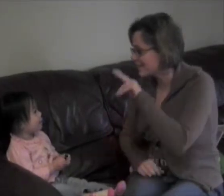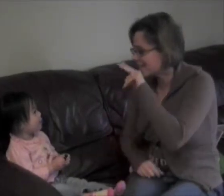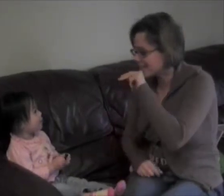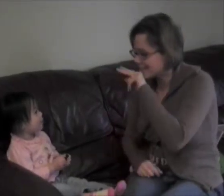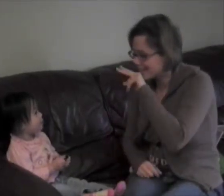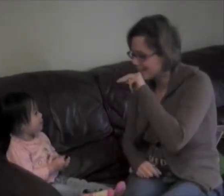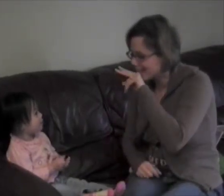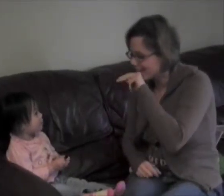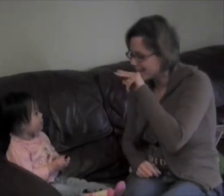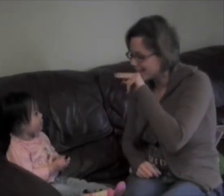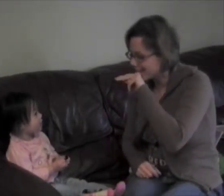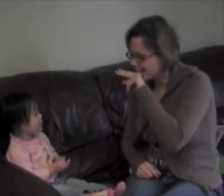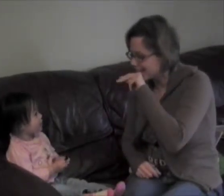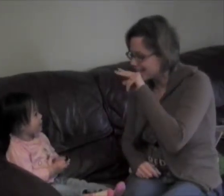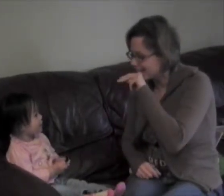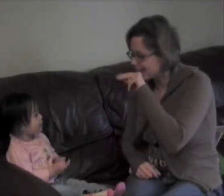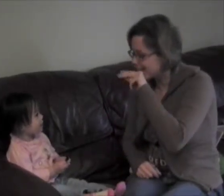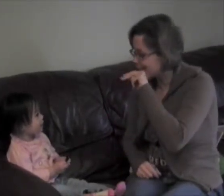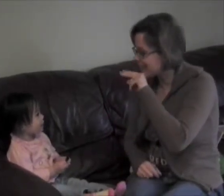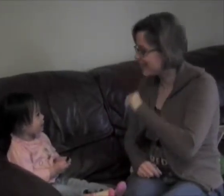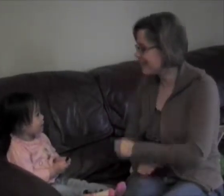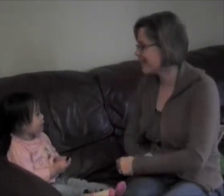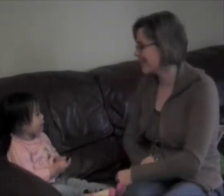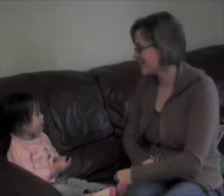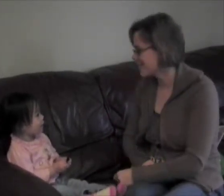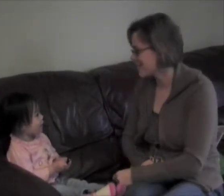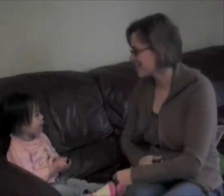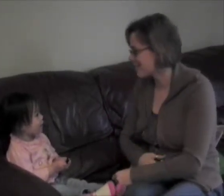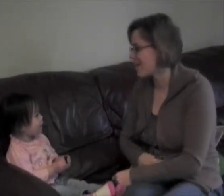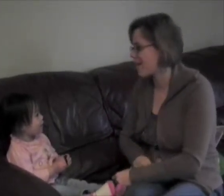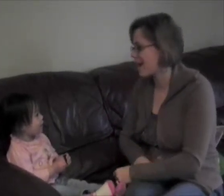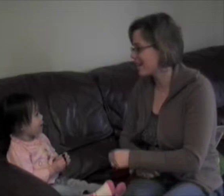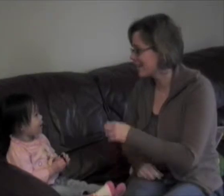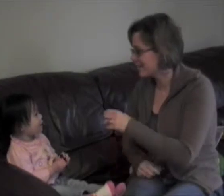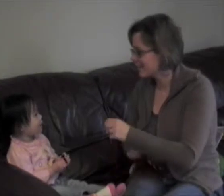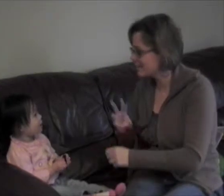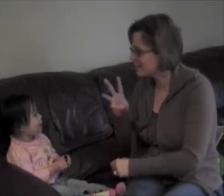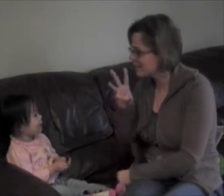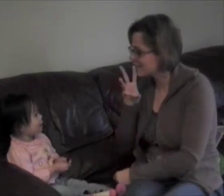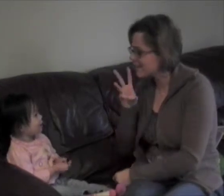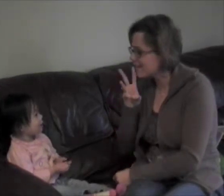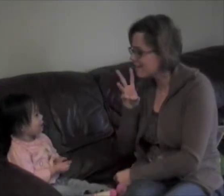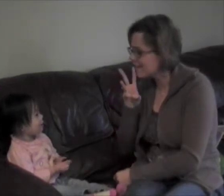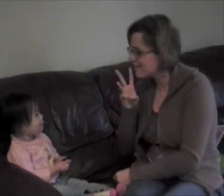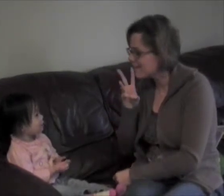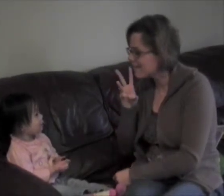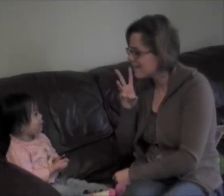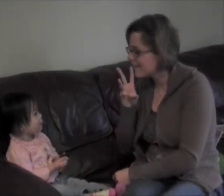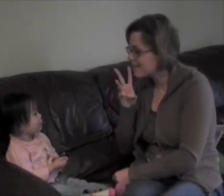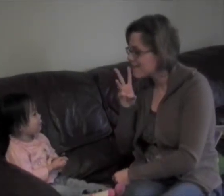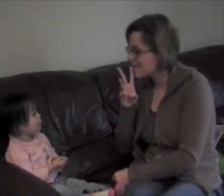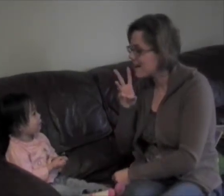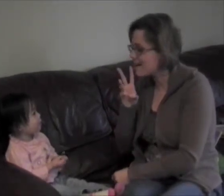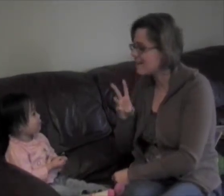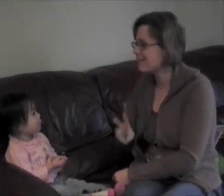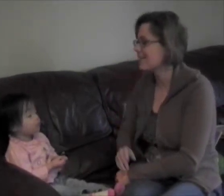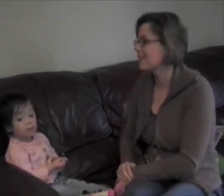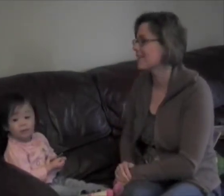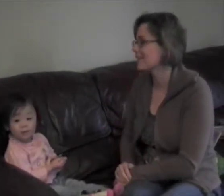this? Ducky. Ducky. Quack. Quack. What's this? Water. Water.